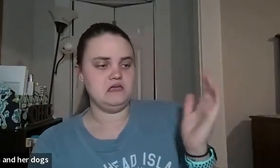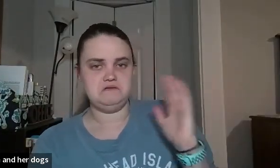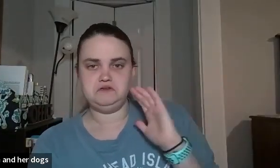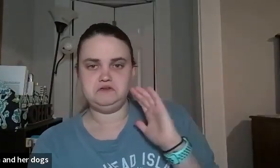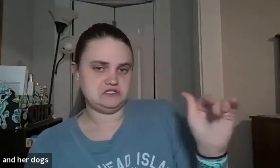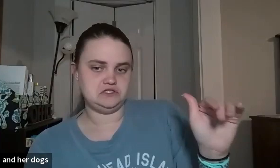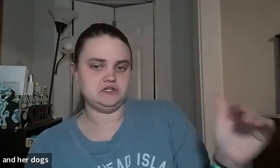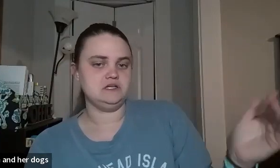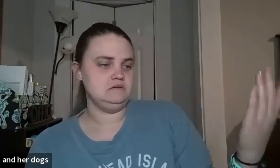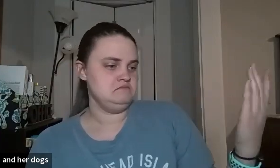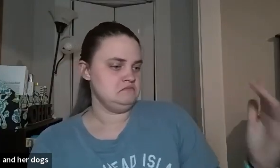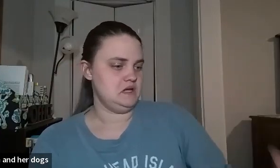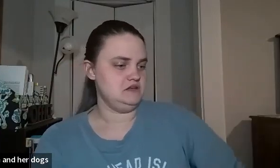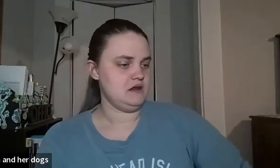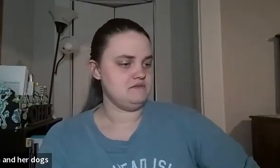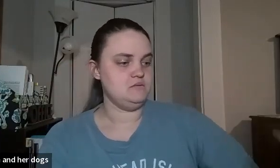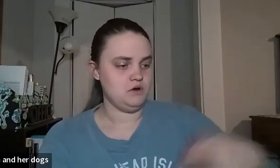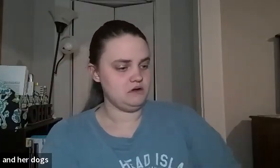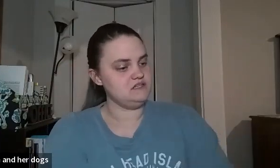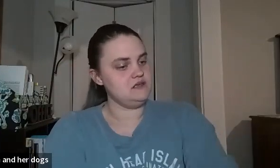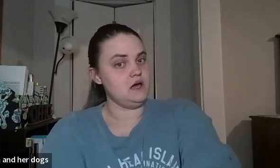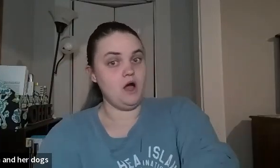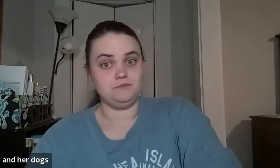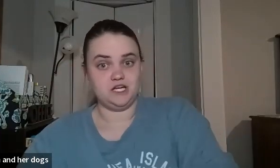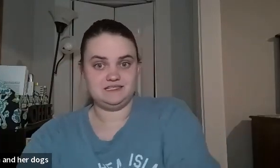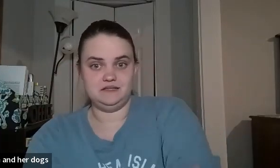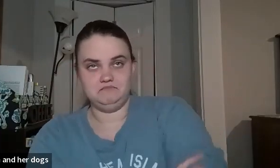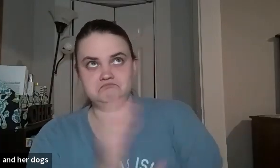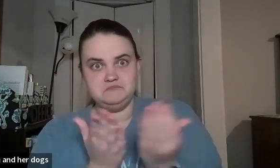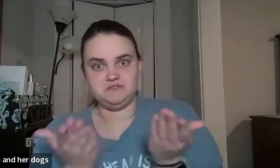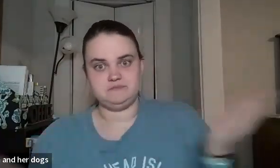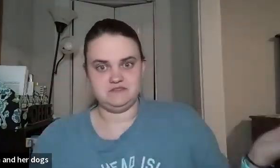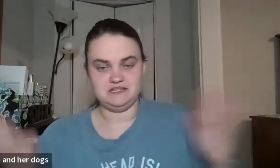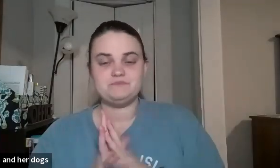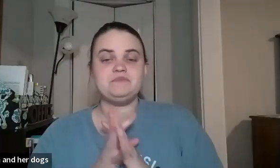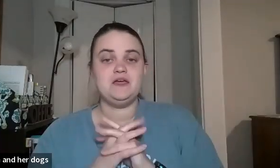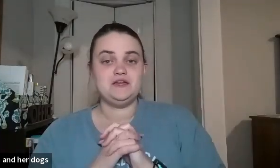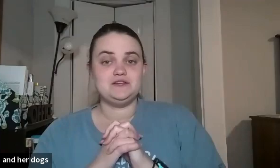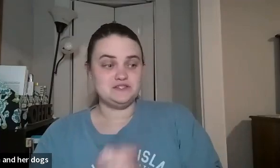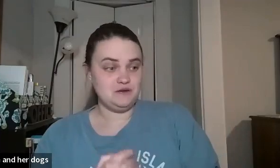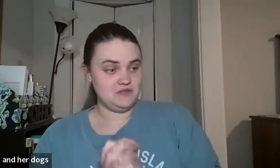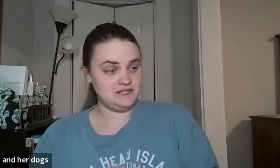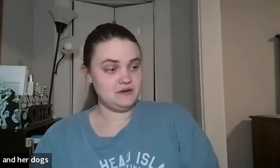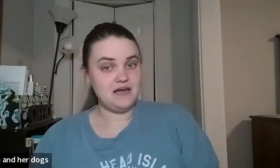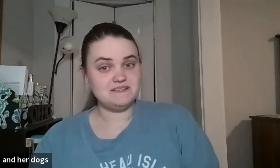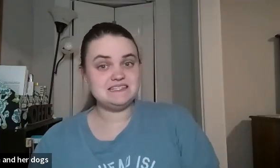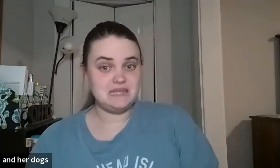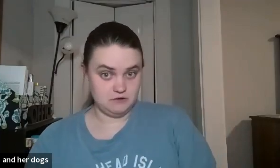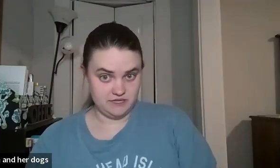if you guys are good and don't have any, we'll go on to the objects and different types of things. So the next one I have is